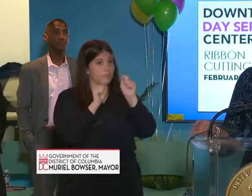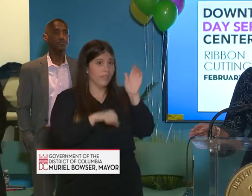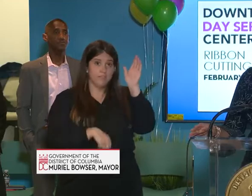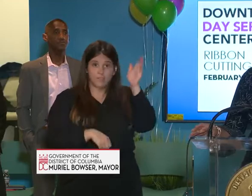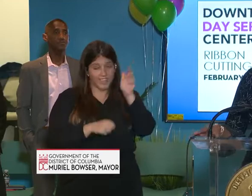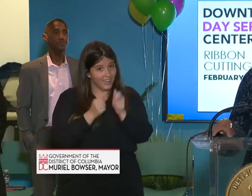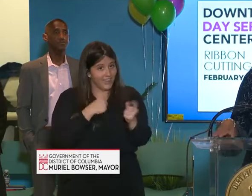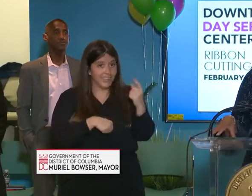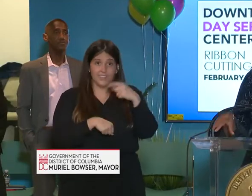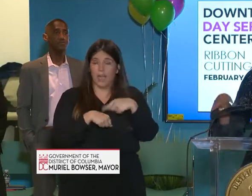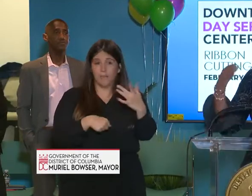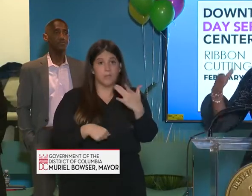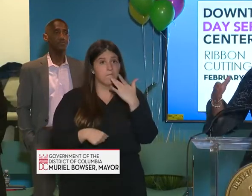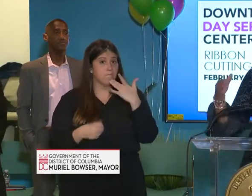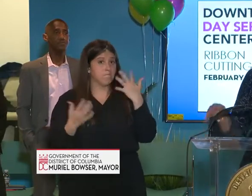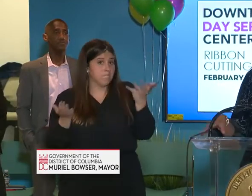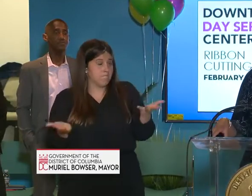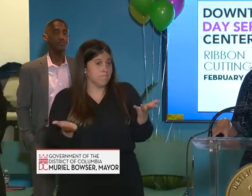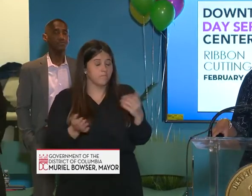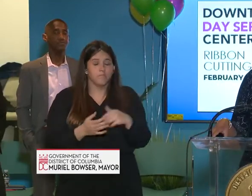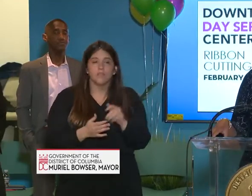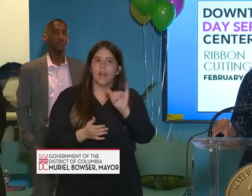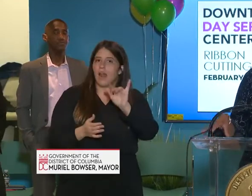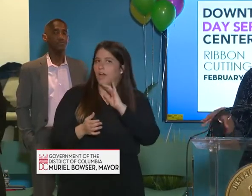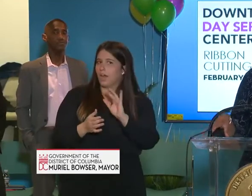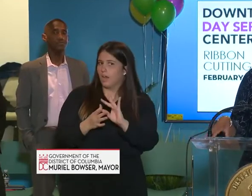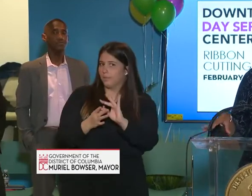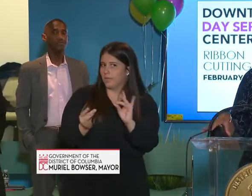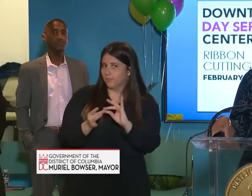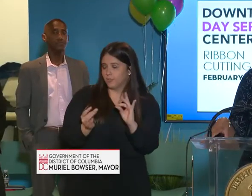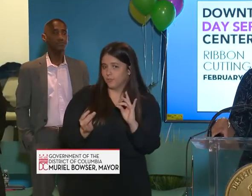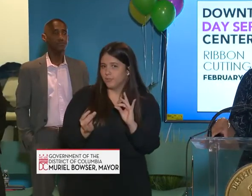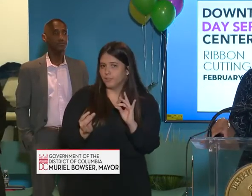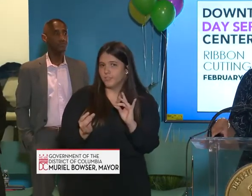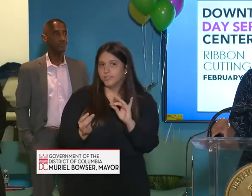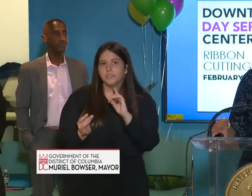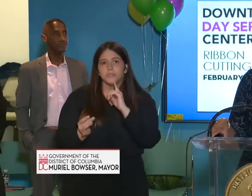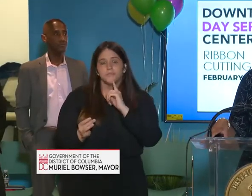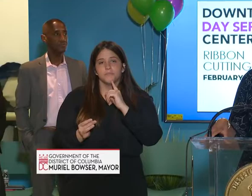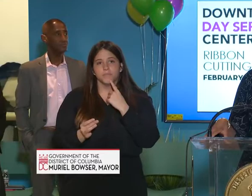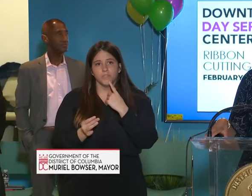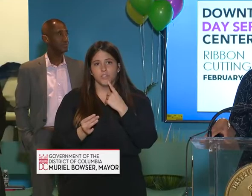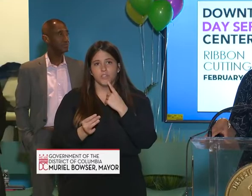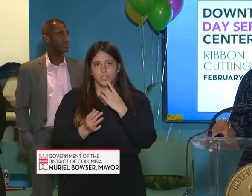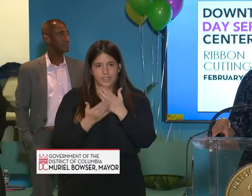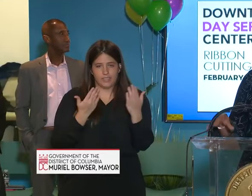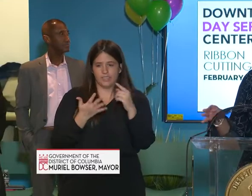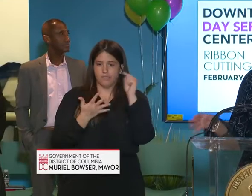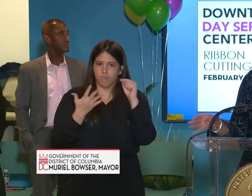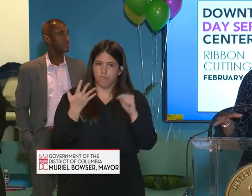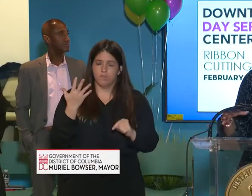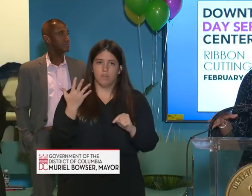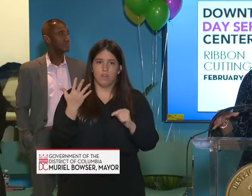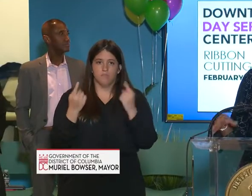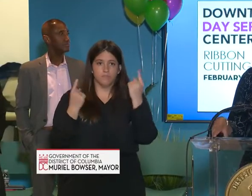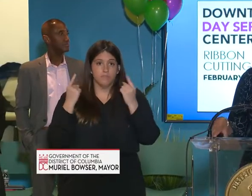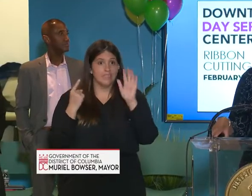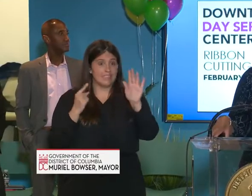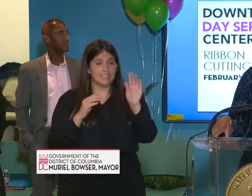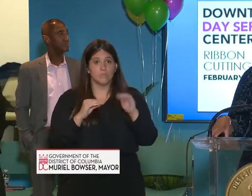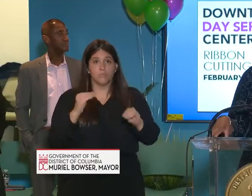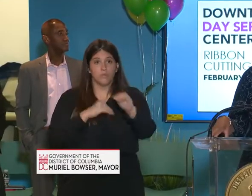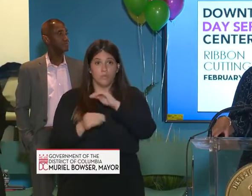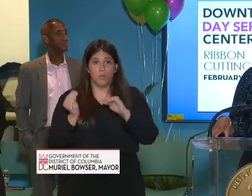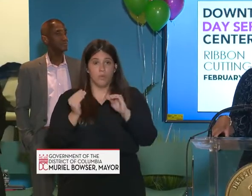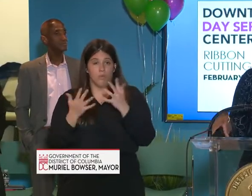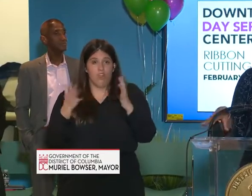speech anytime that he likes, but I mentioned to you the very serious things that have to be considered. His movements when we